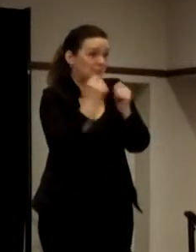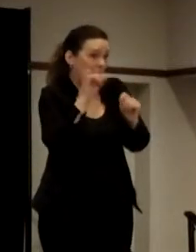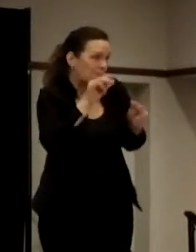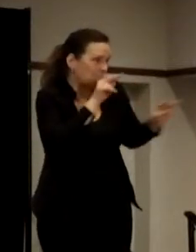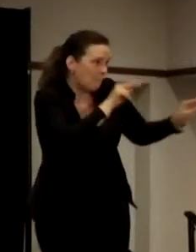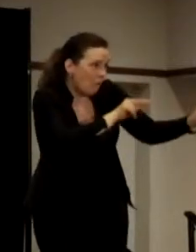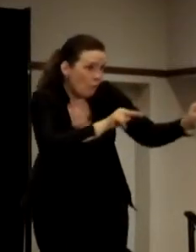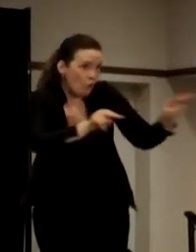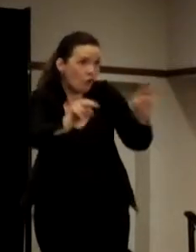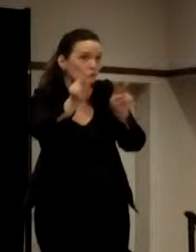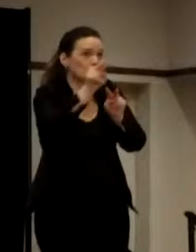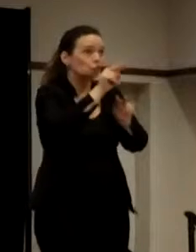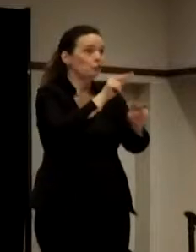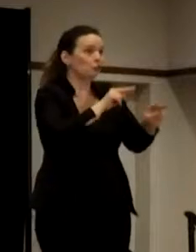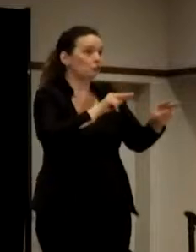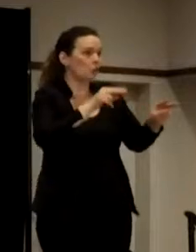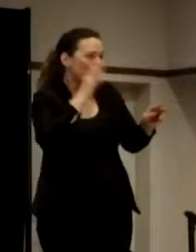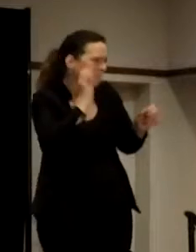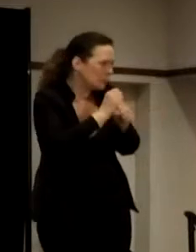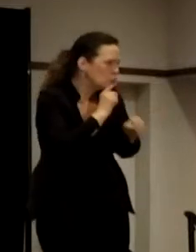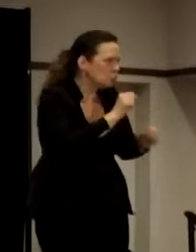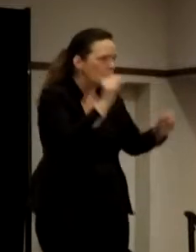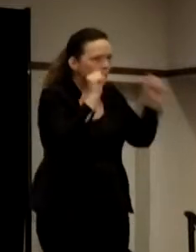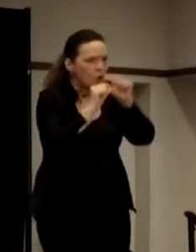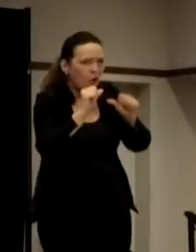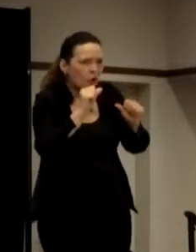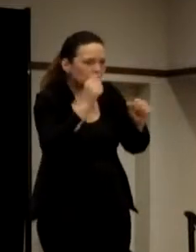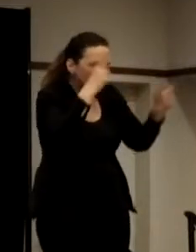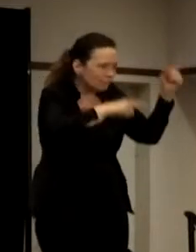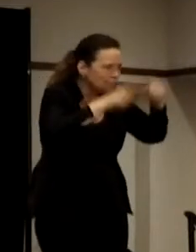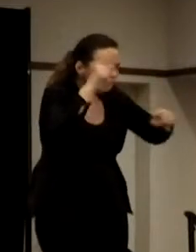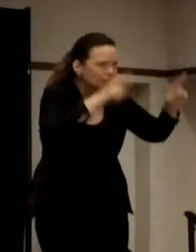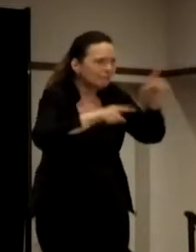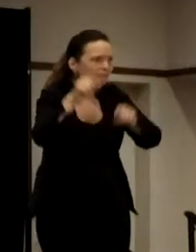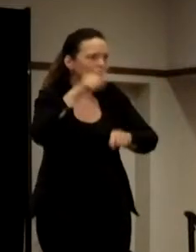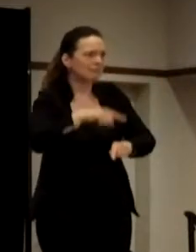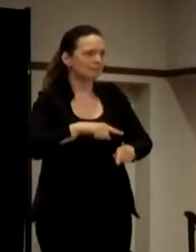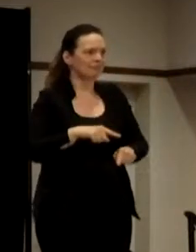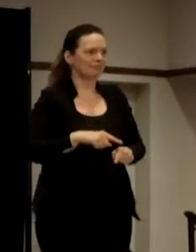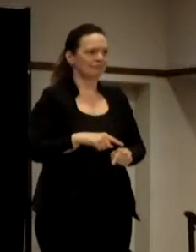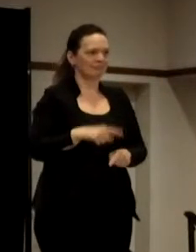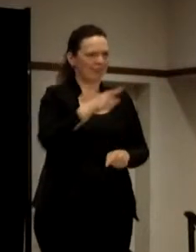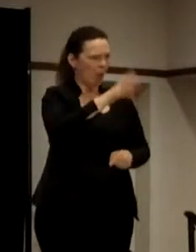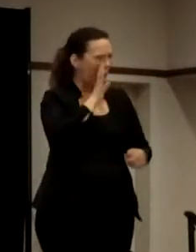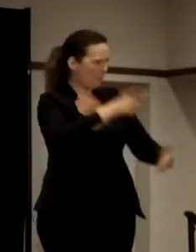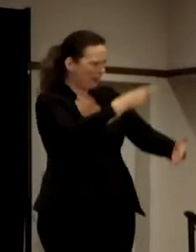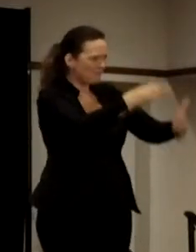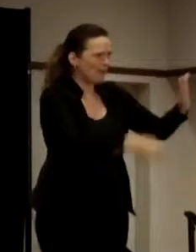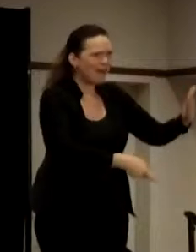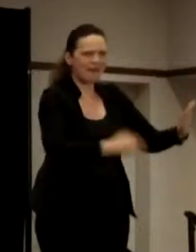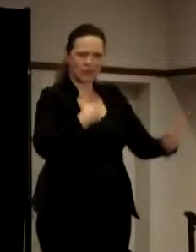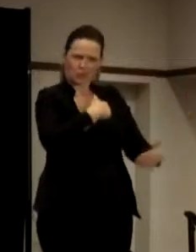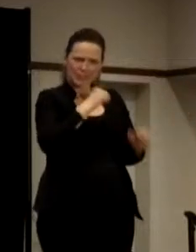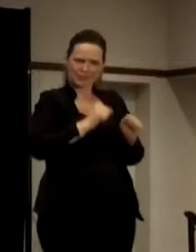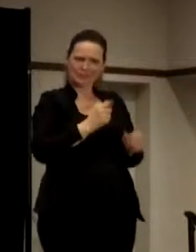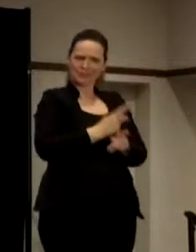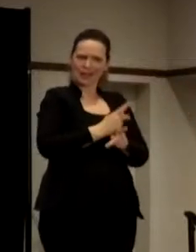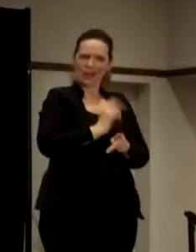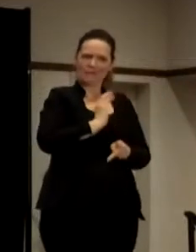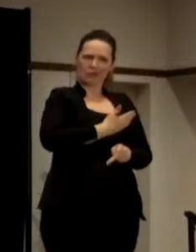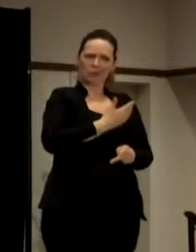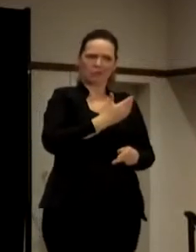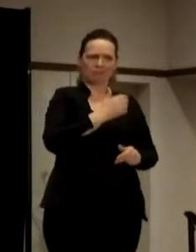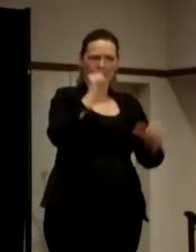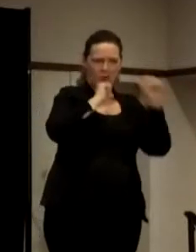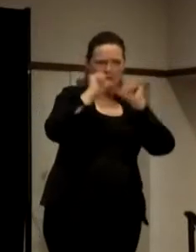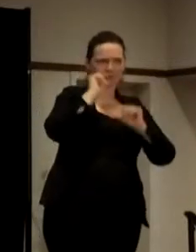doing the right thing. And if you're not, we'll fine you, just like we have. But again, these decisions should be made